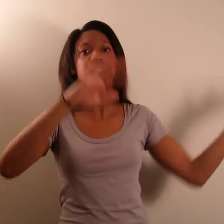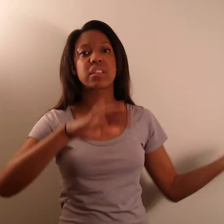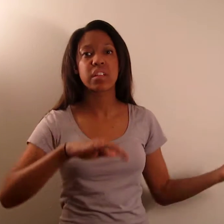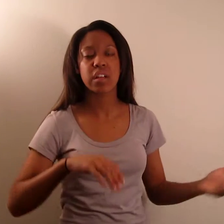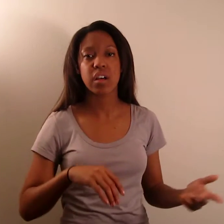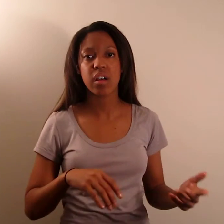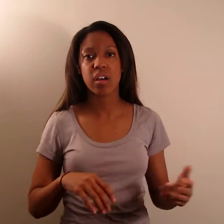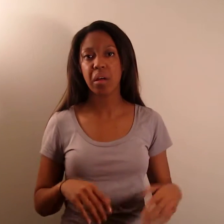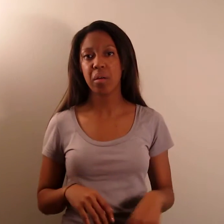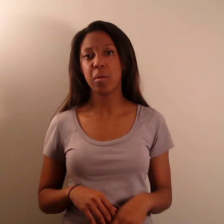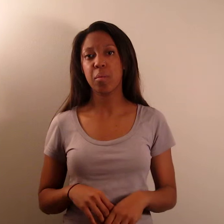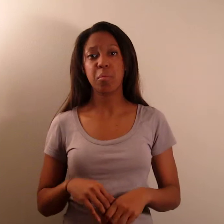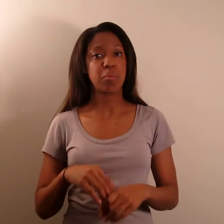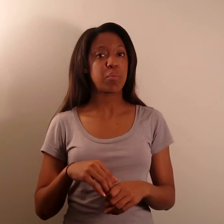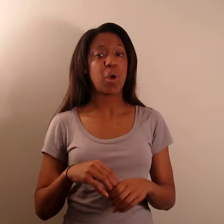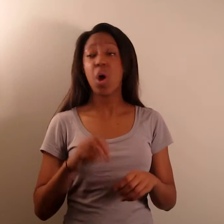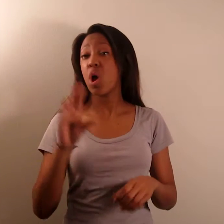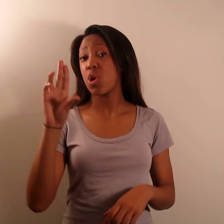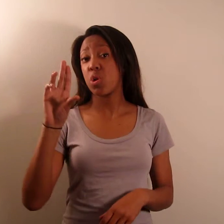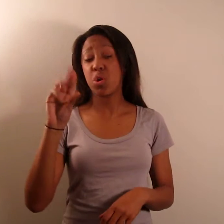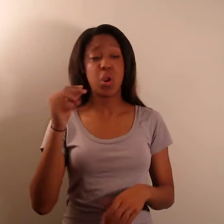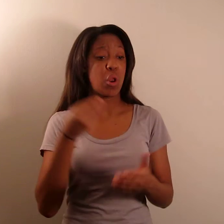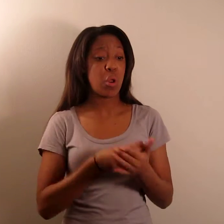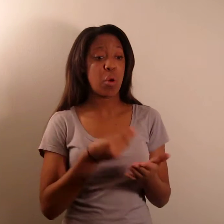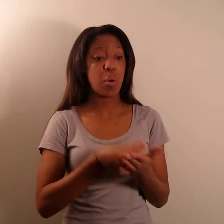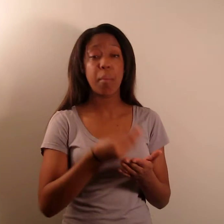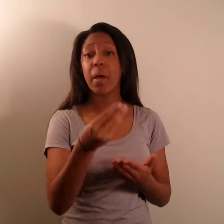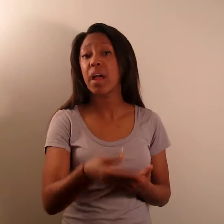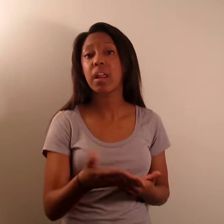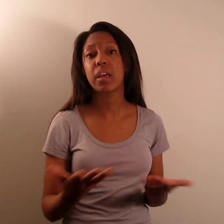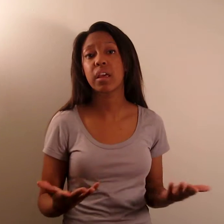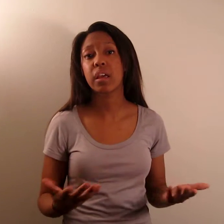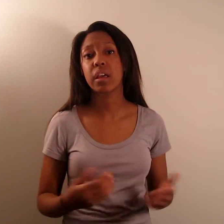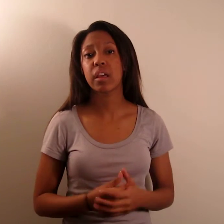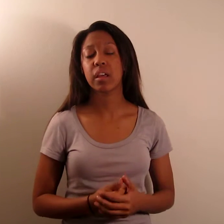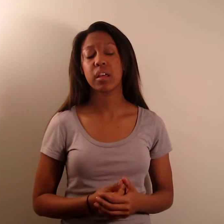to tell mom, who always got the paycheck, families to be on this.